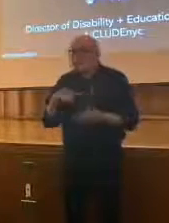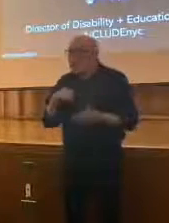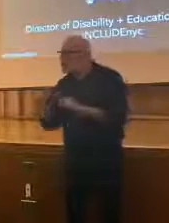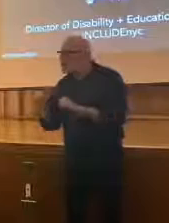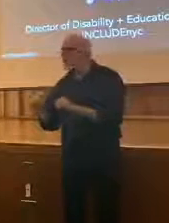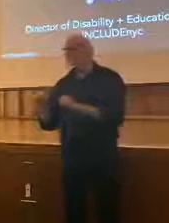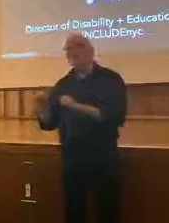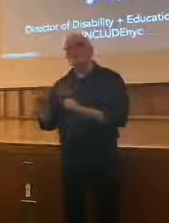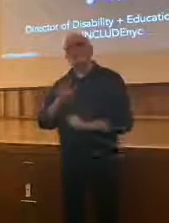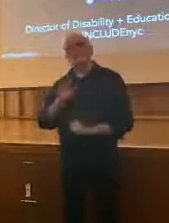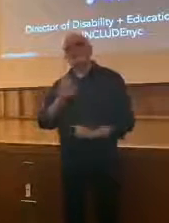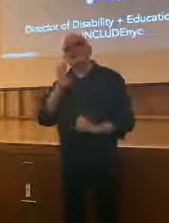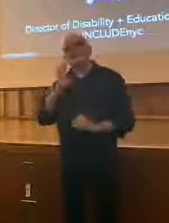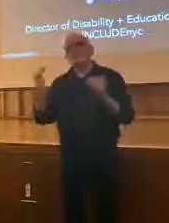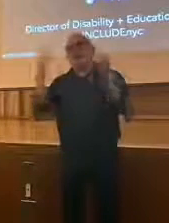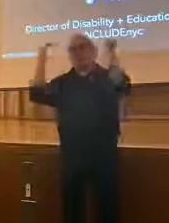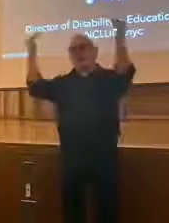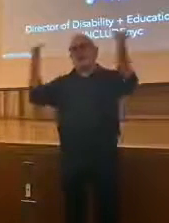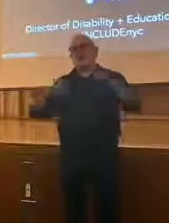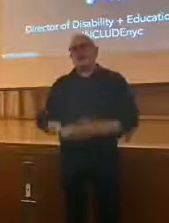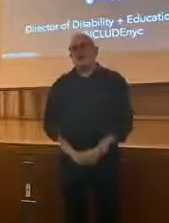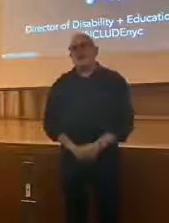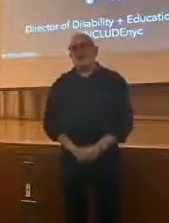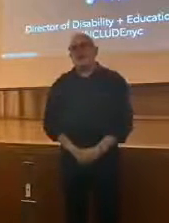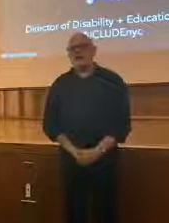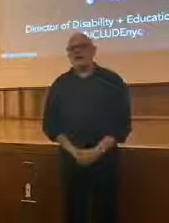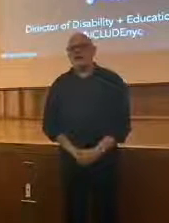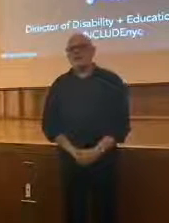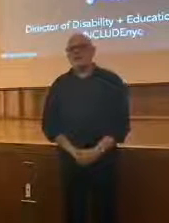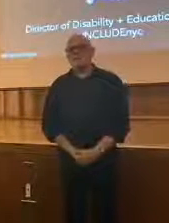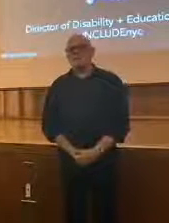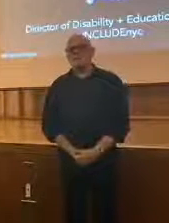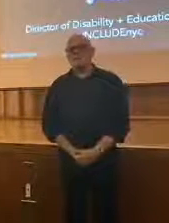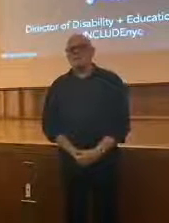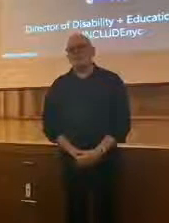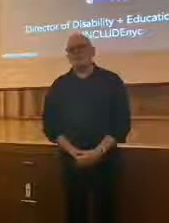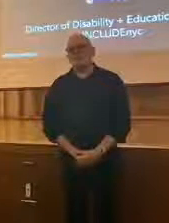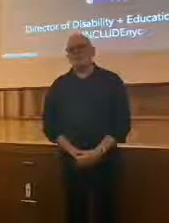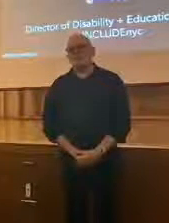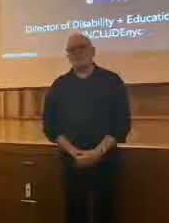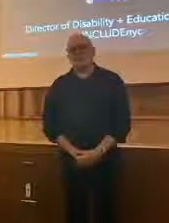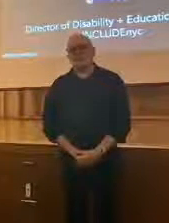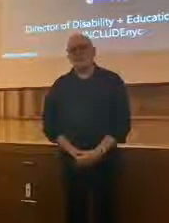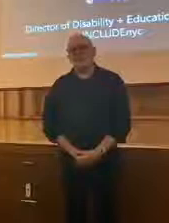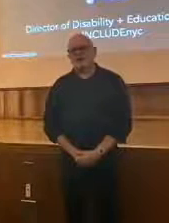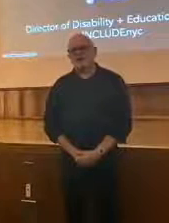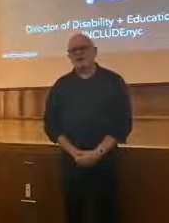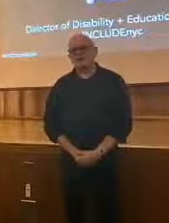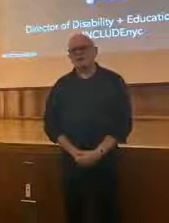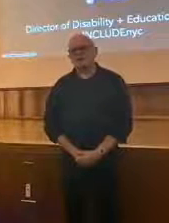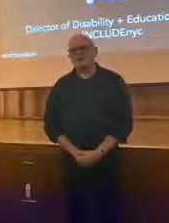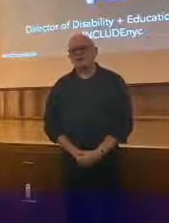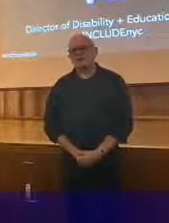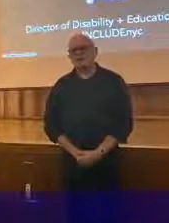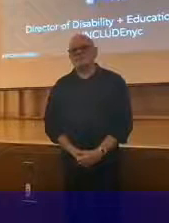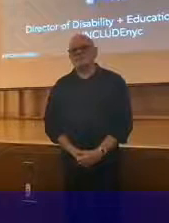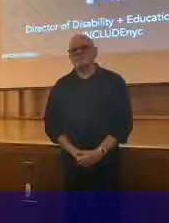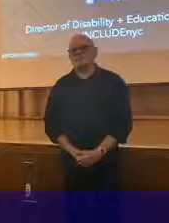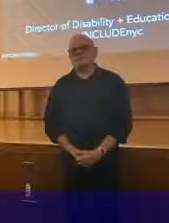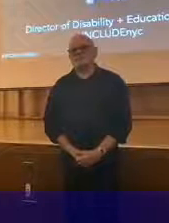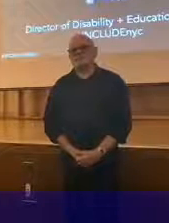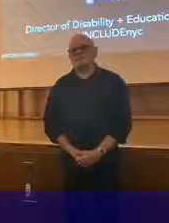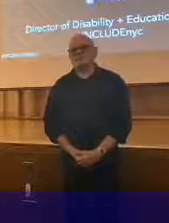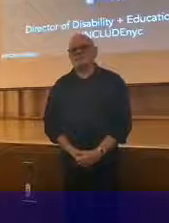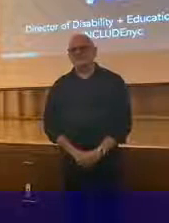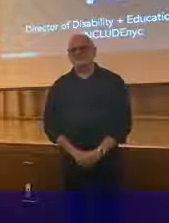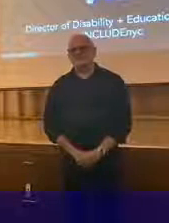assume that people with disabilities are competent and recognize that our needs are the same as everyone else's. It's how our needs